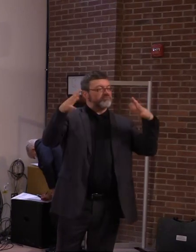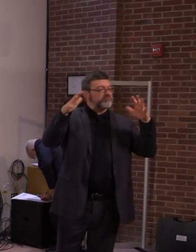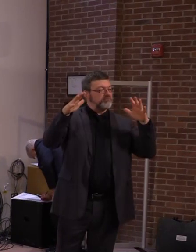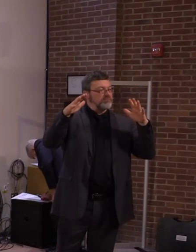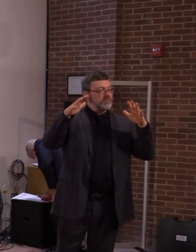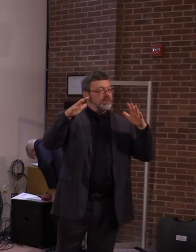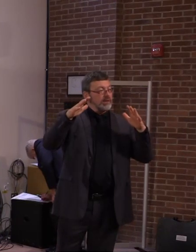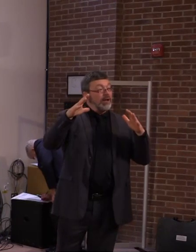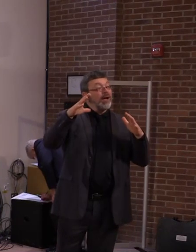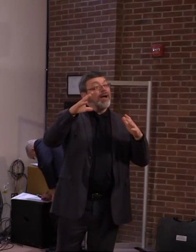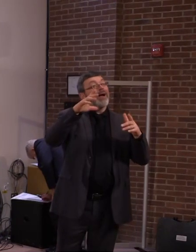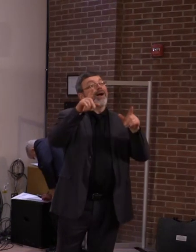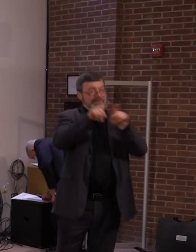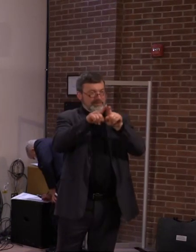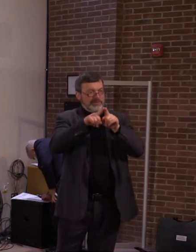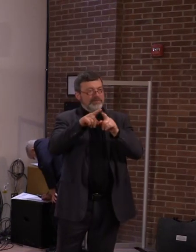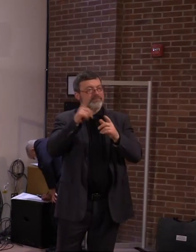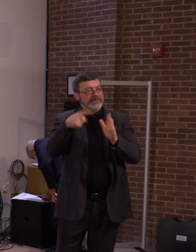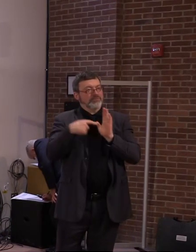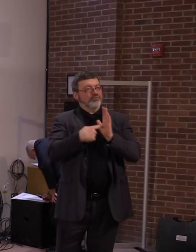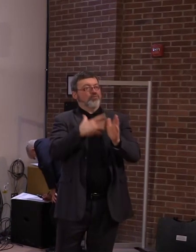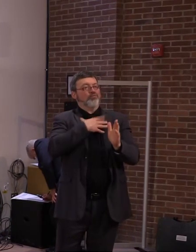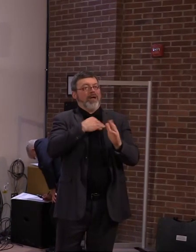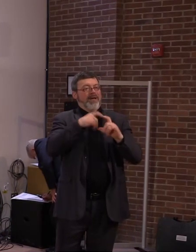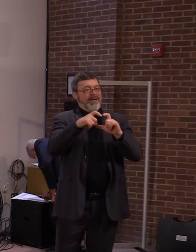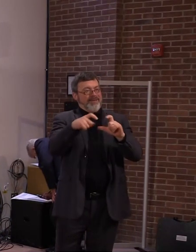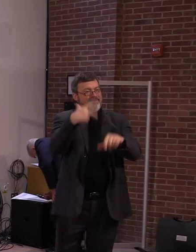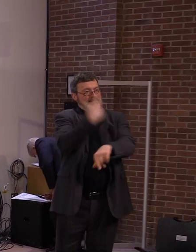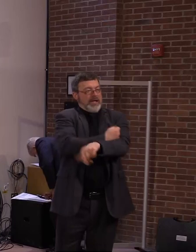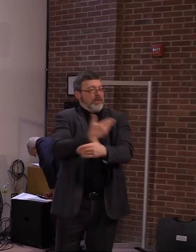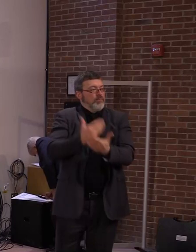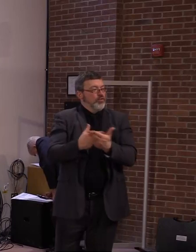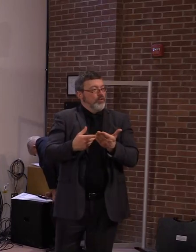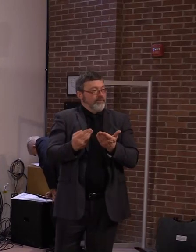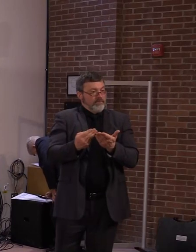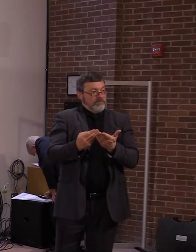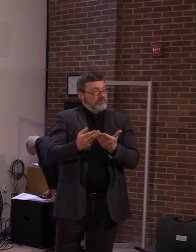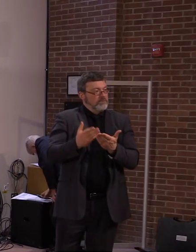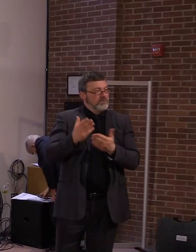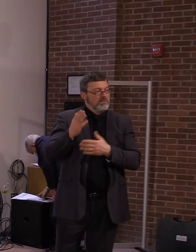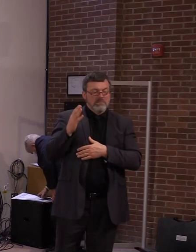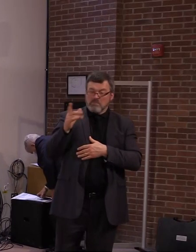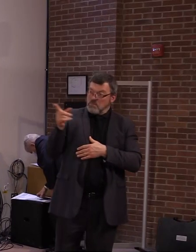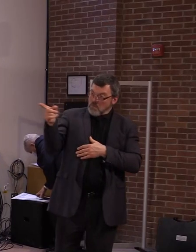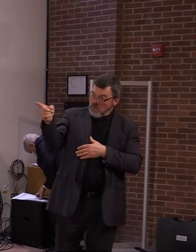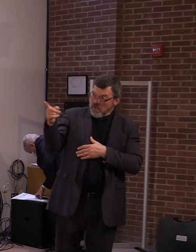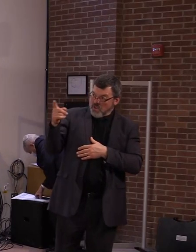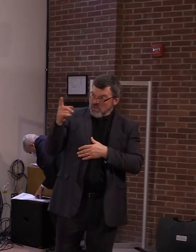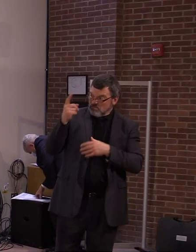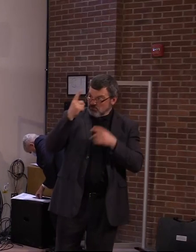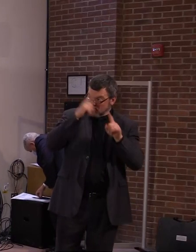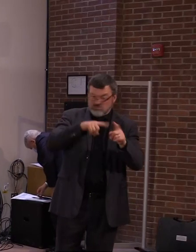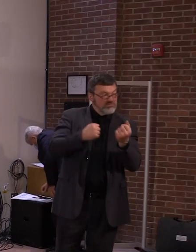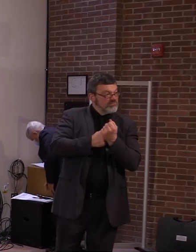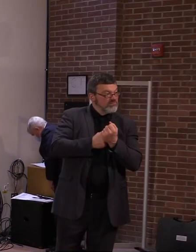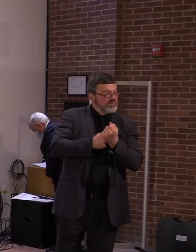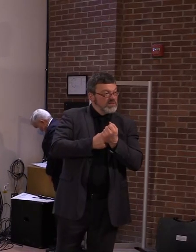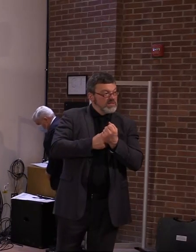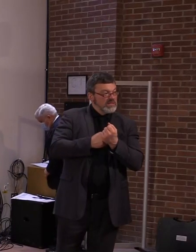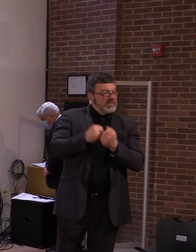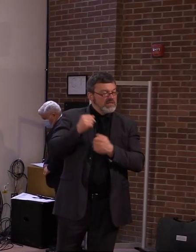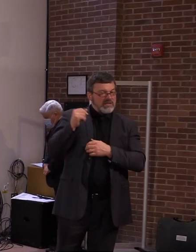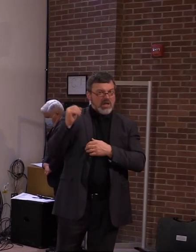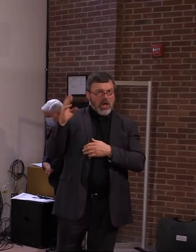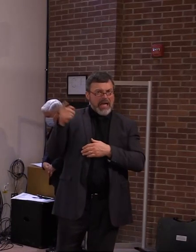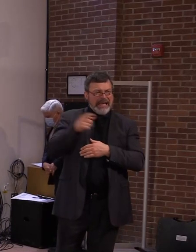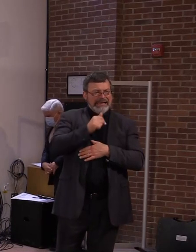vaccination from anyone who wishes to enter. Do you think that this violates the spirit or even the letter of the law